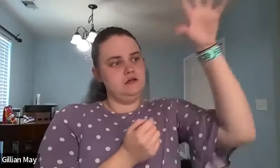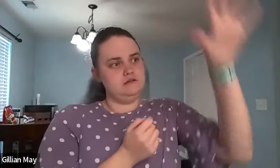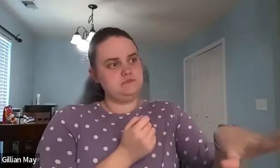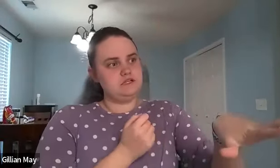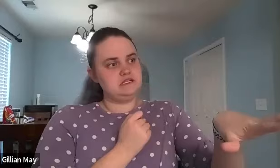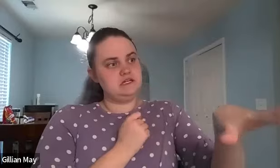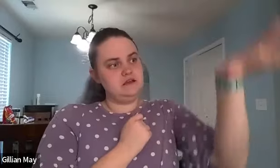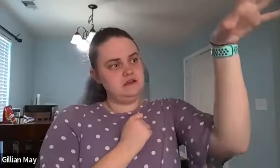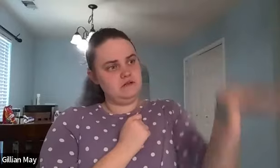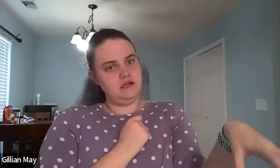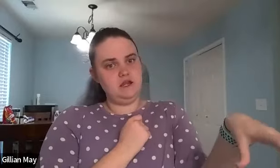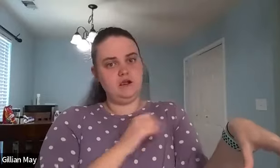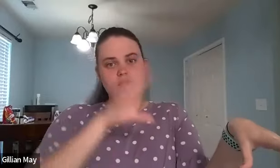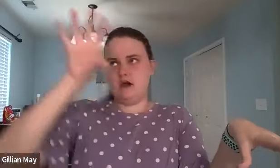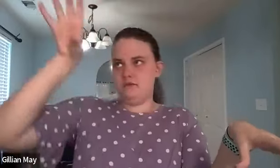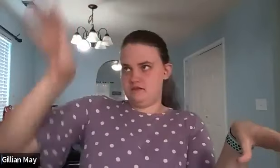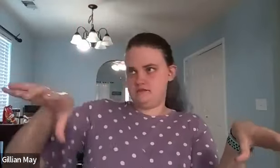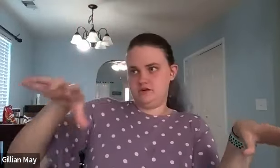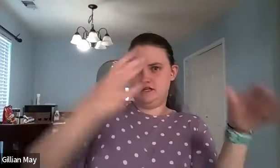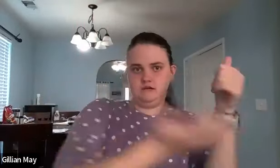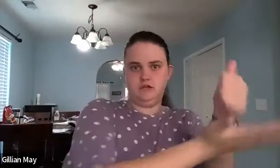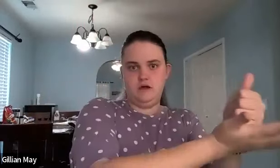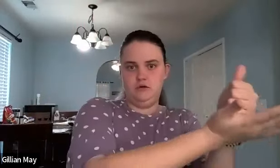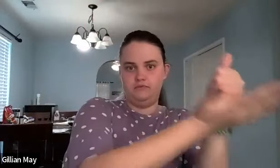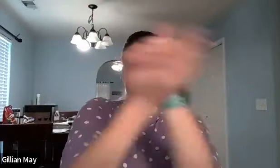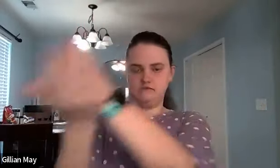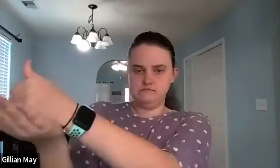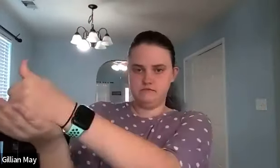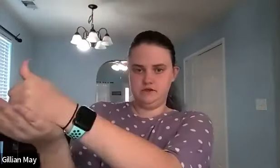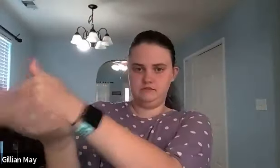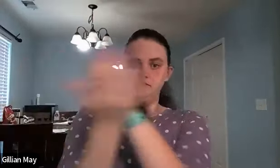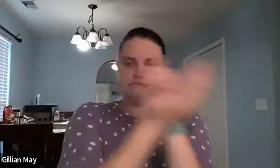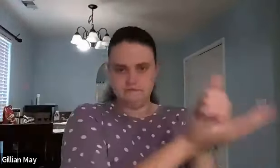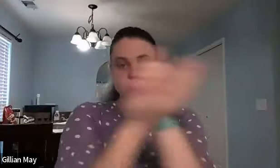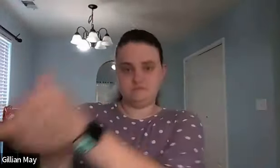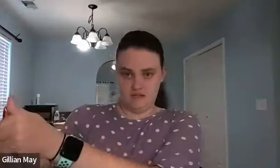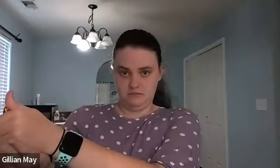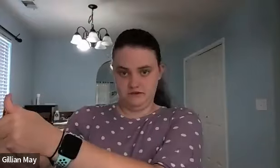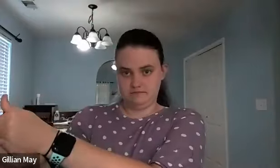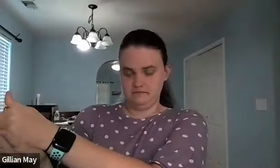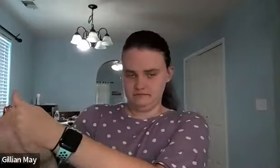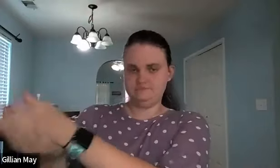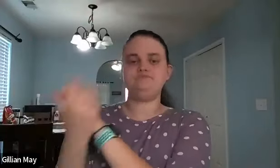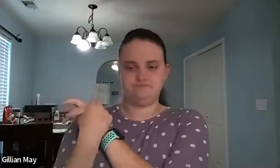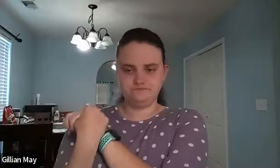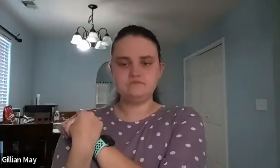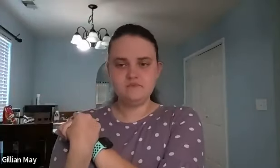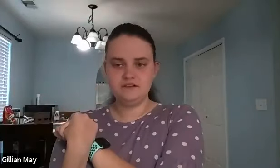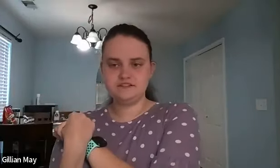this person right here helping this person, I would go help you, help them. And